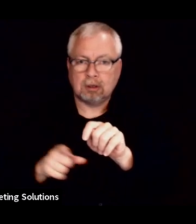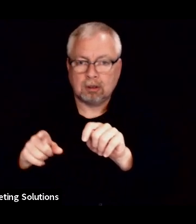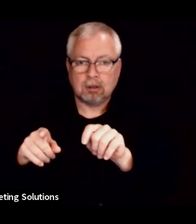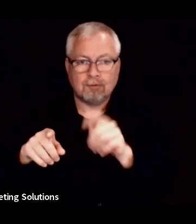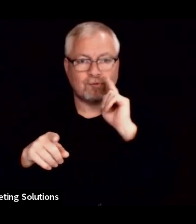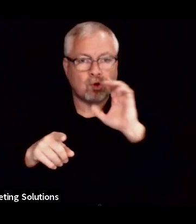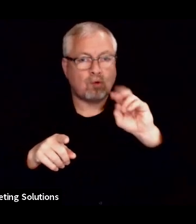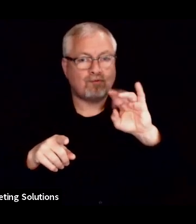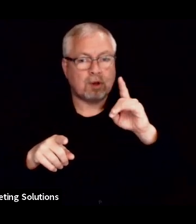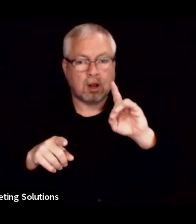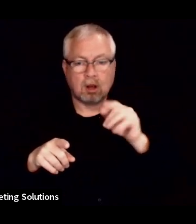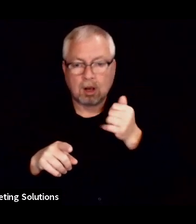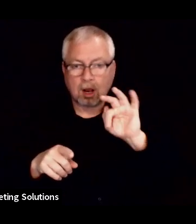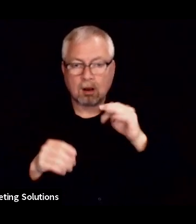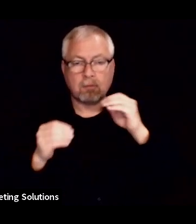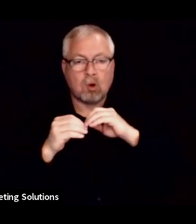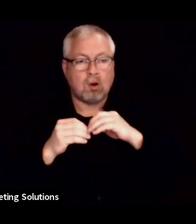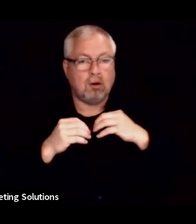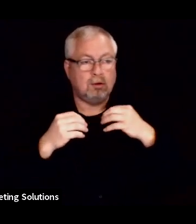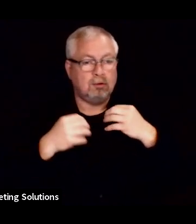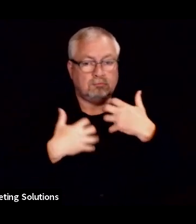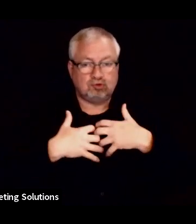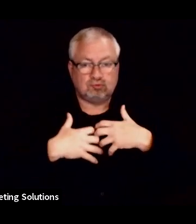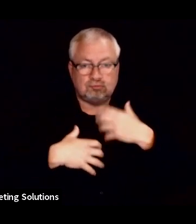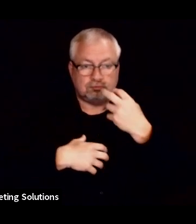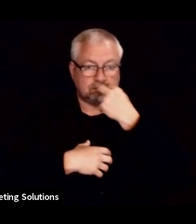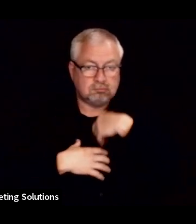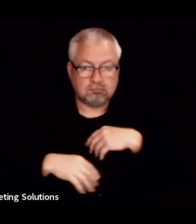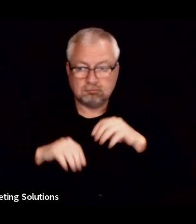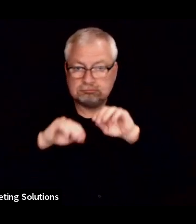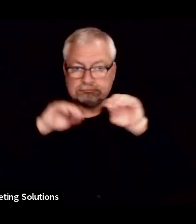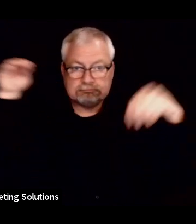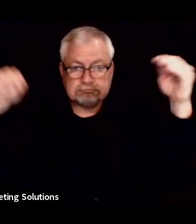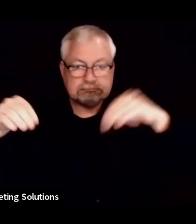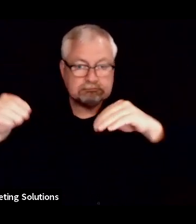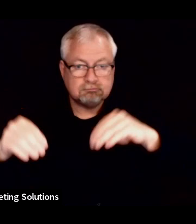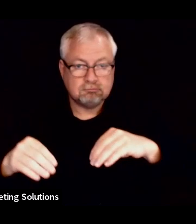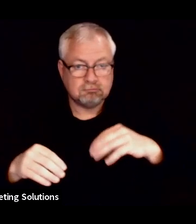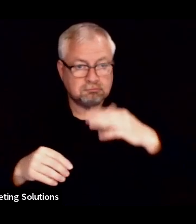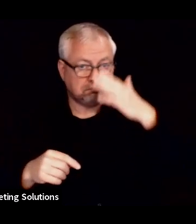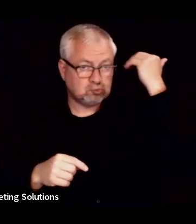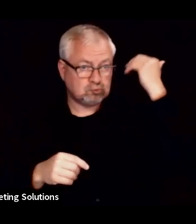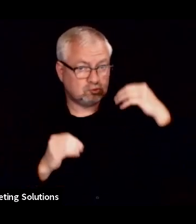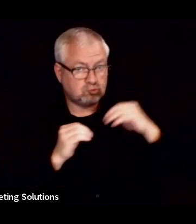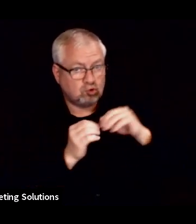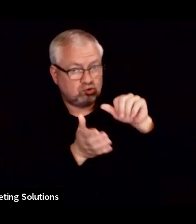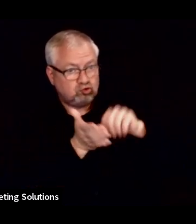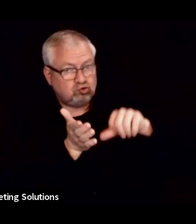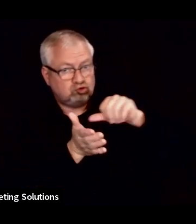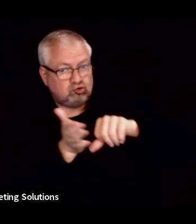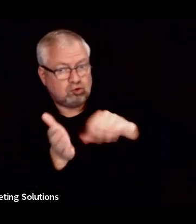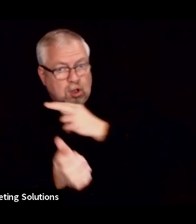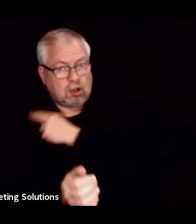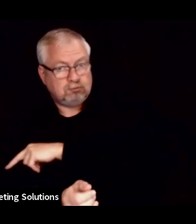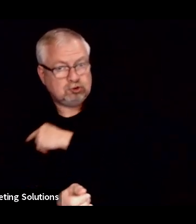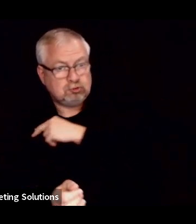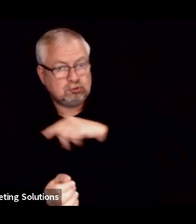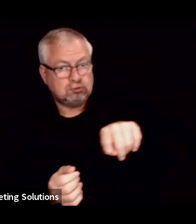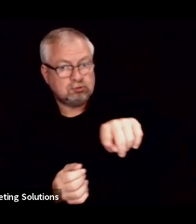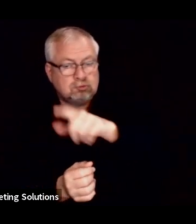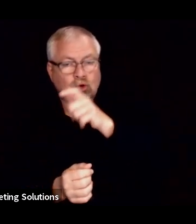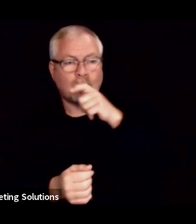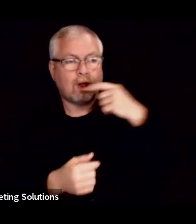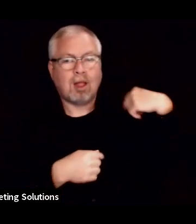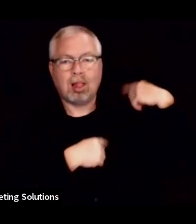but also maybe because we've had more surgery patients recovering, and that's clogging up the hospitals. I guess I'm just wondering if you have reaction to that, whether